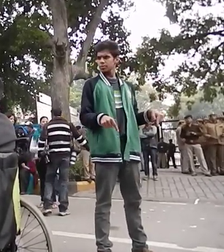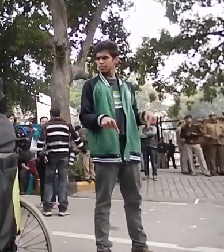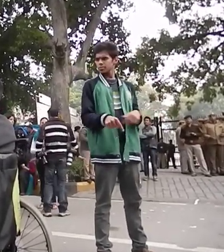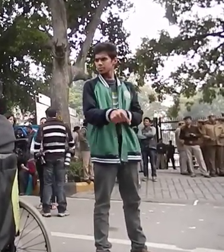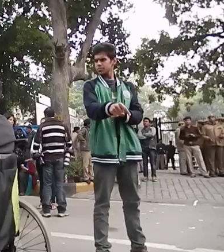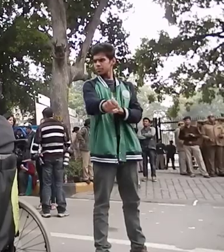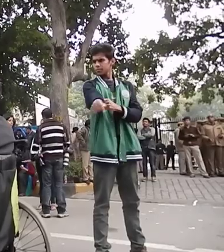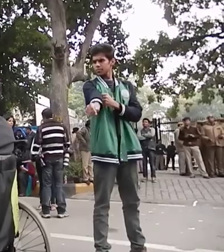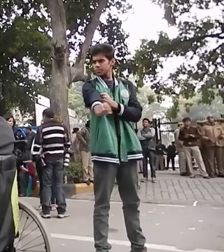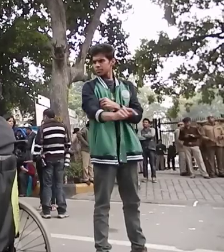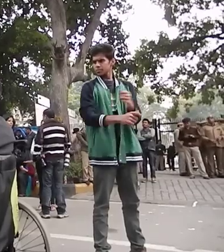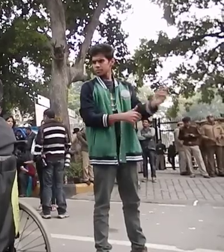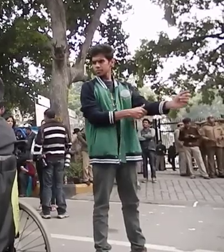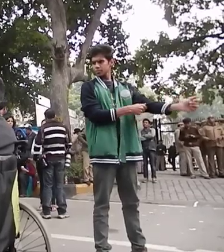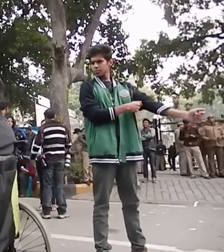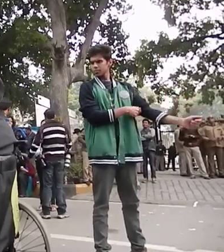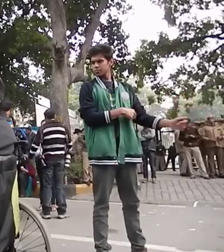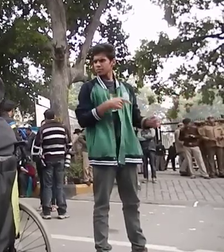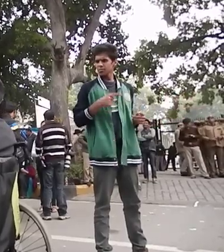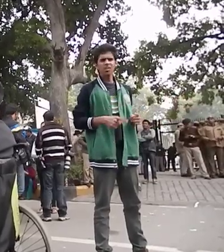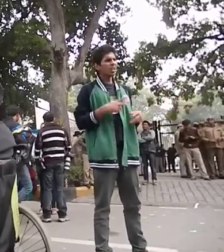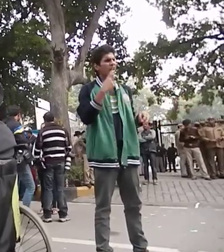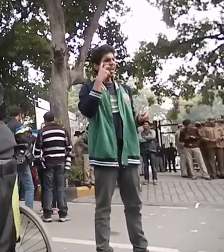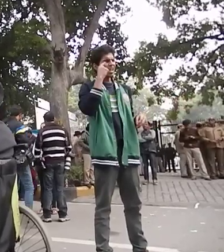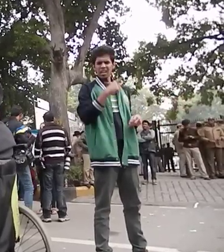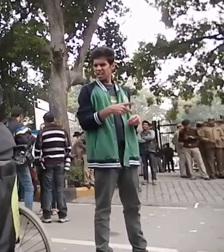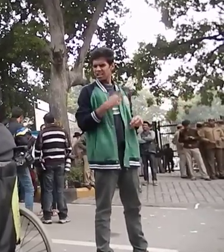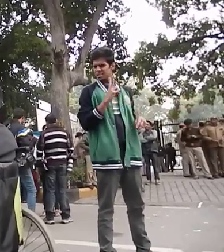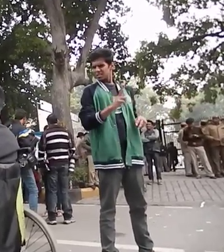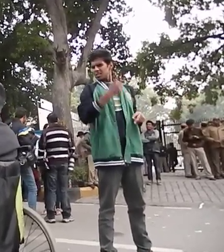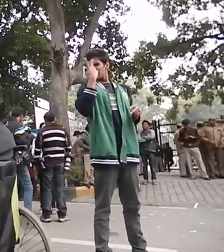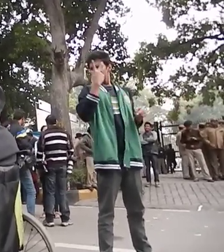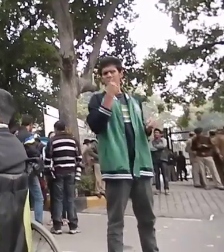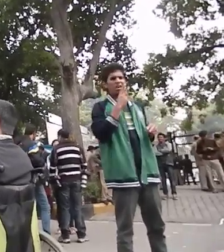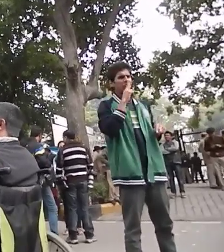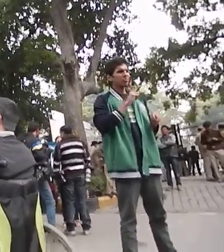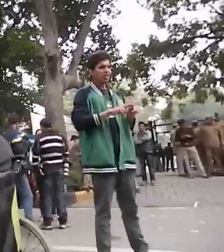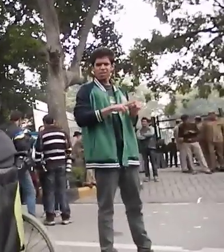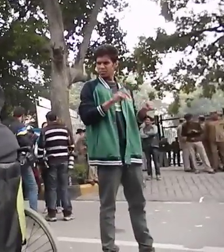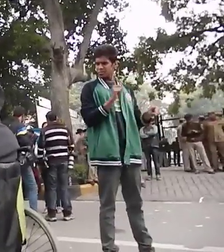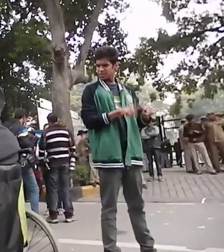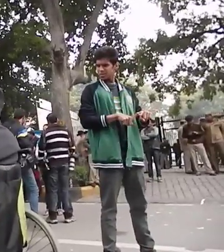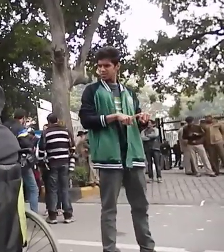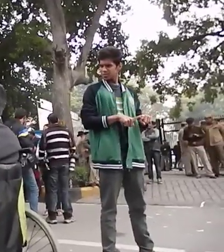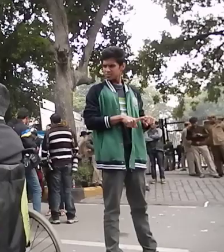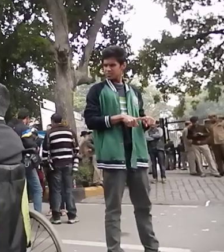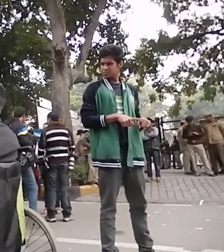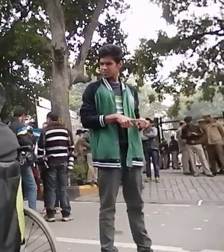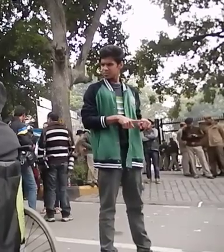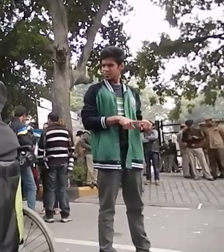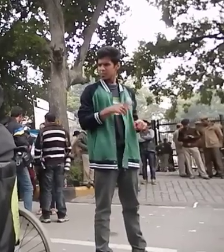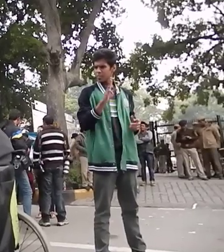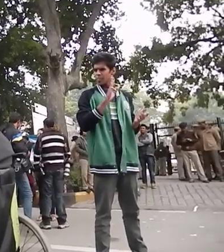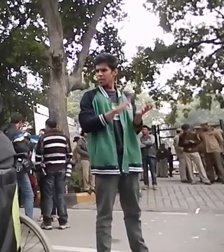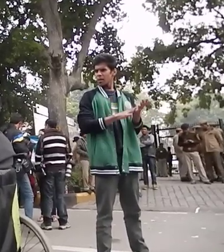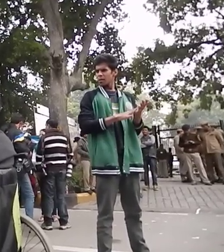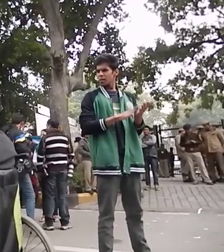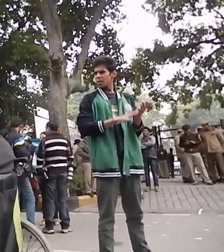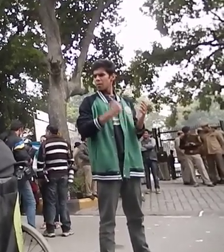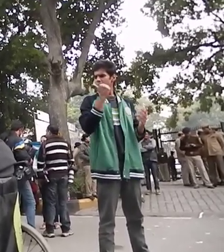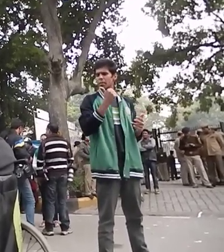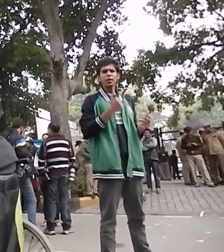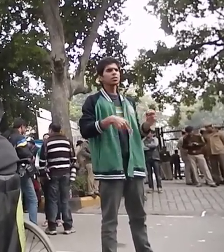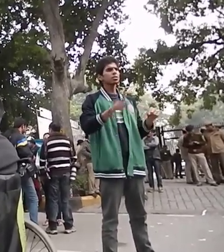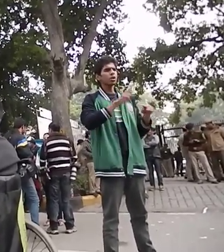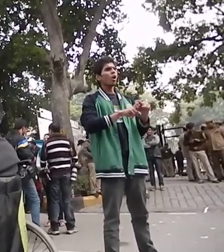Now, what is also extremely odd and in a way funny is that Ministry of Social Justice is supporting our